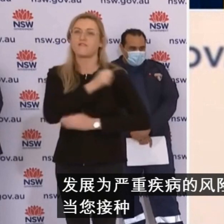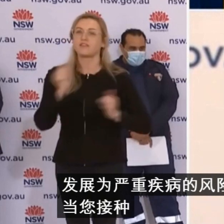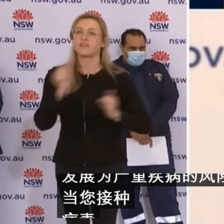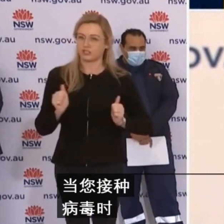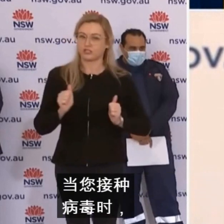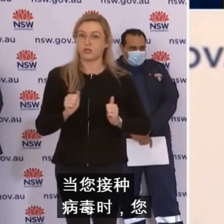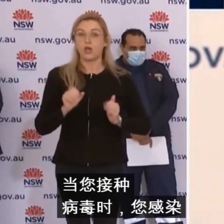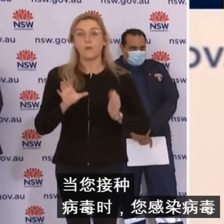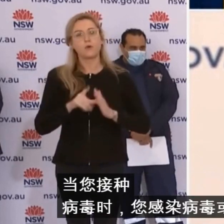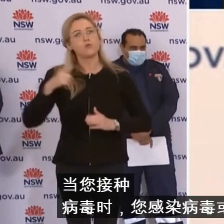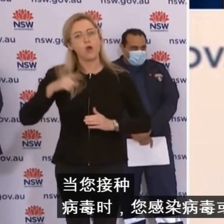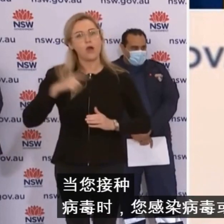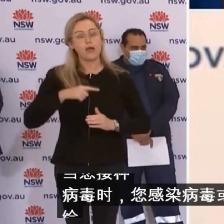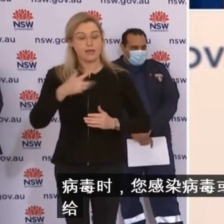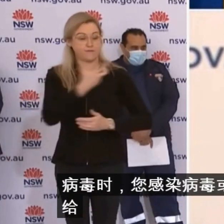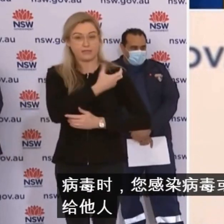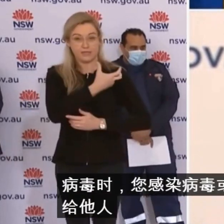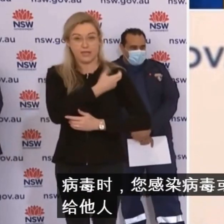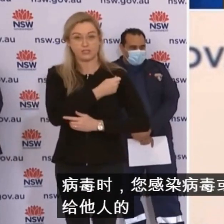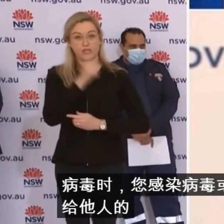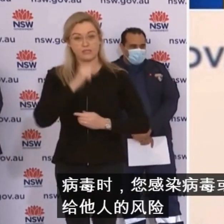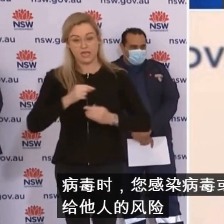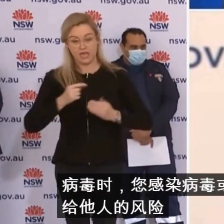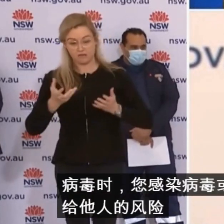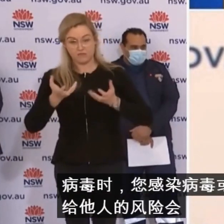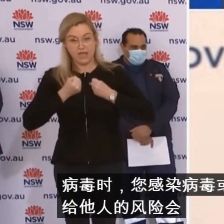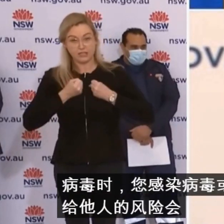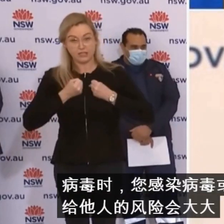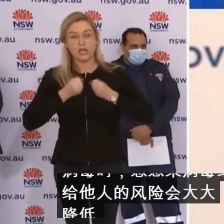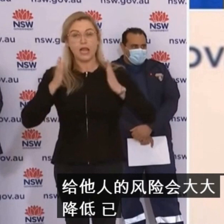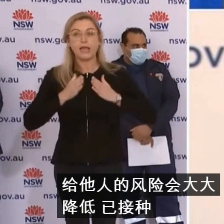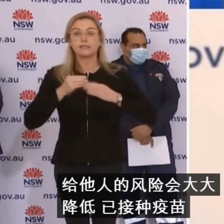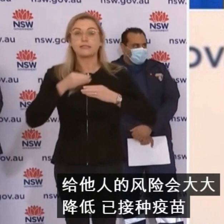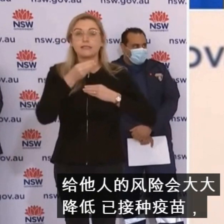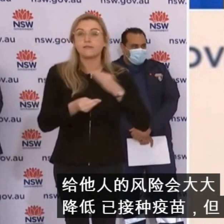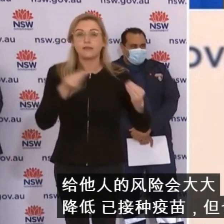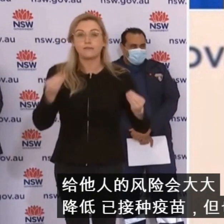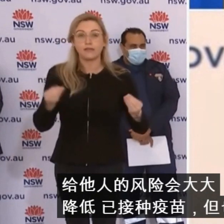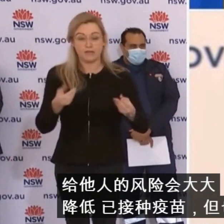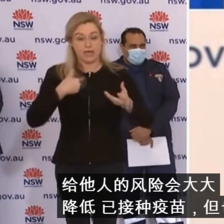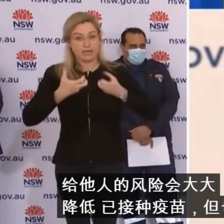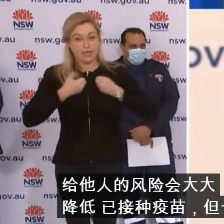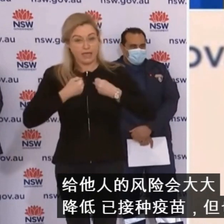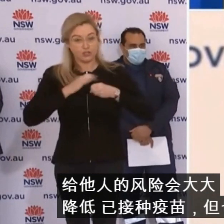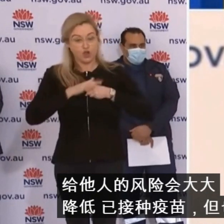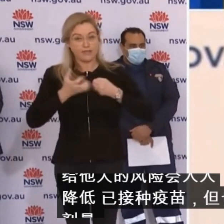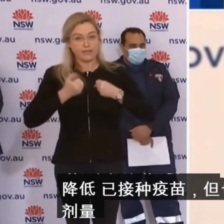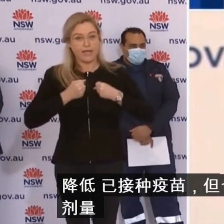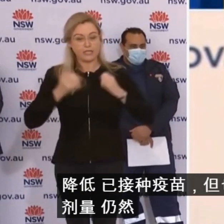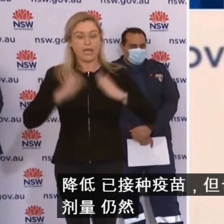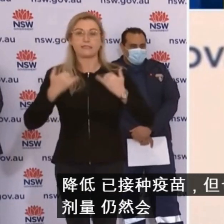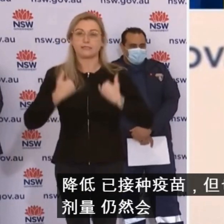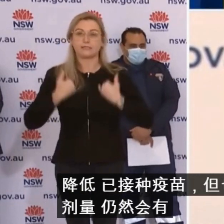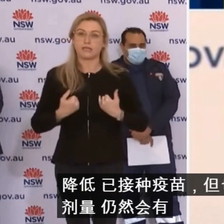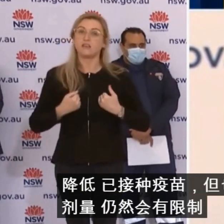The risk of you getting the virus or passing it on to others is severely reduced when you're vaccinated. But also at 70% double dose,